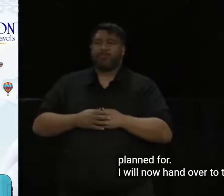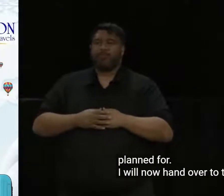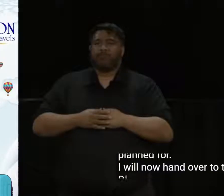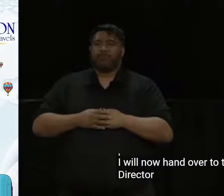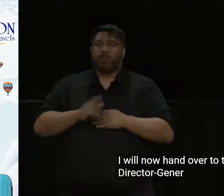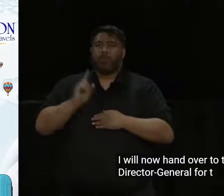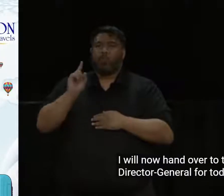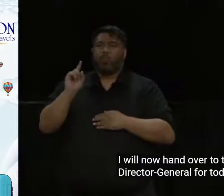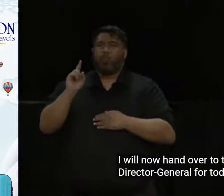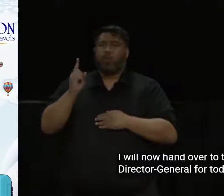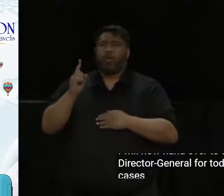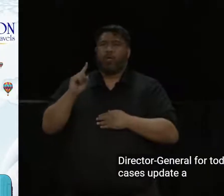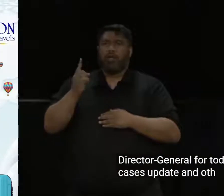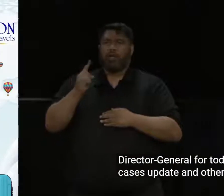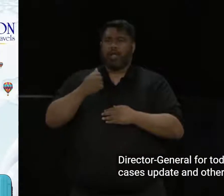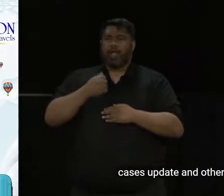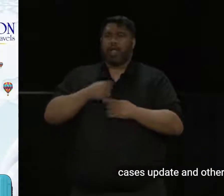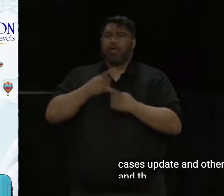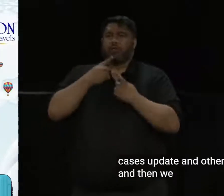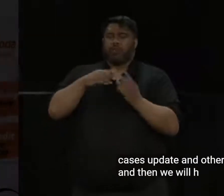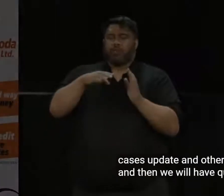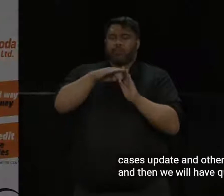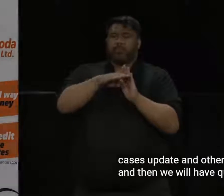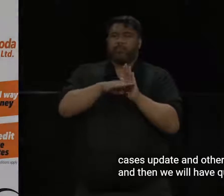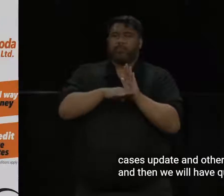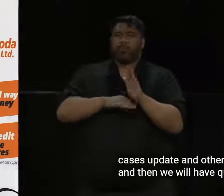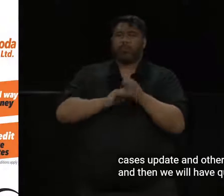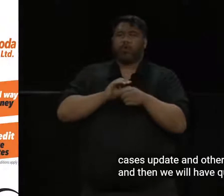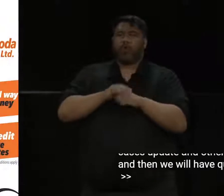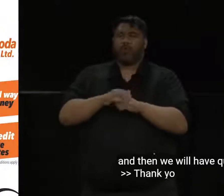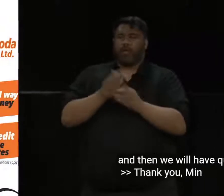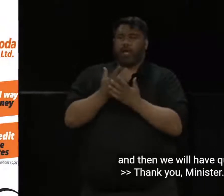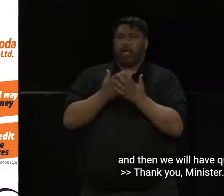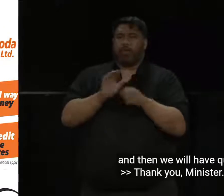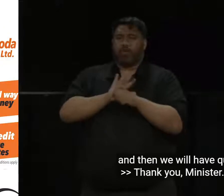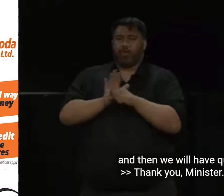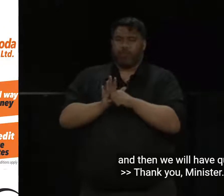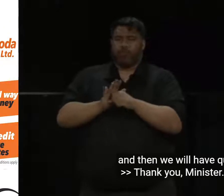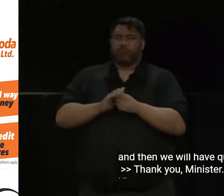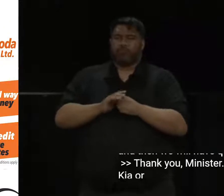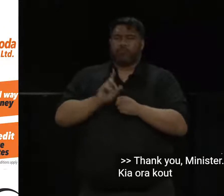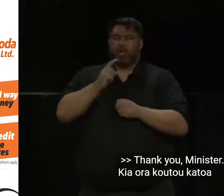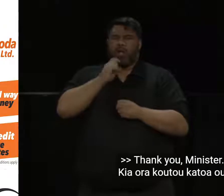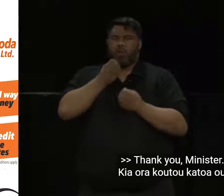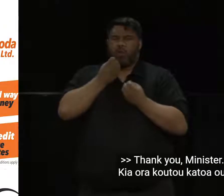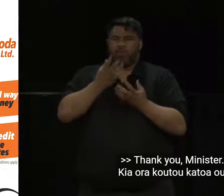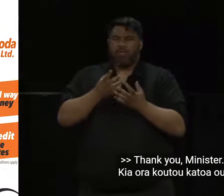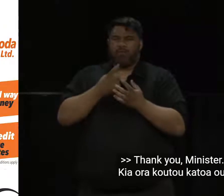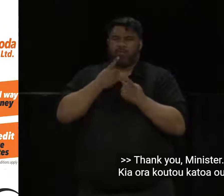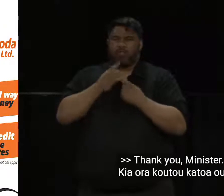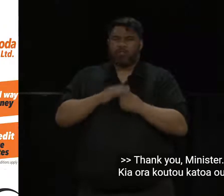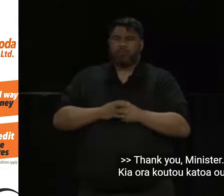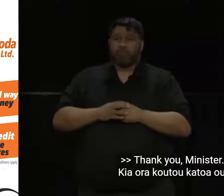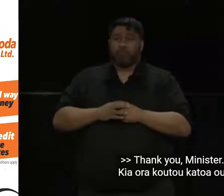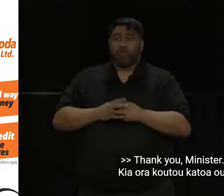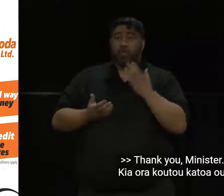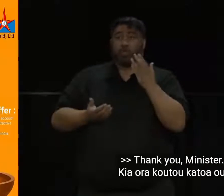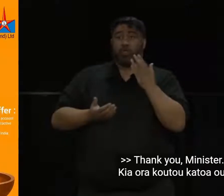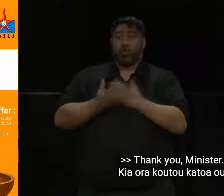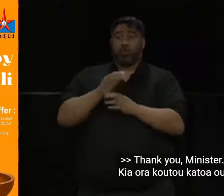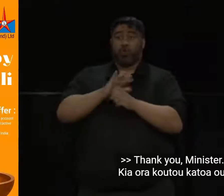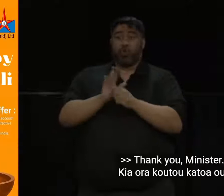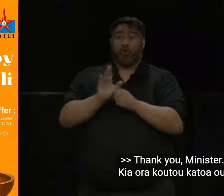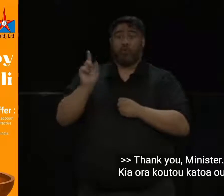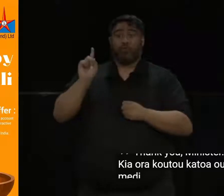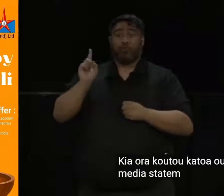statement provides a comprehensive summary of today's cases. Just a brief overview from me. And today there are 215 new